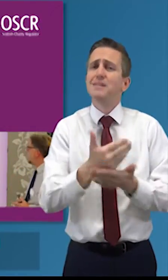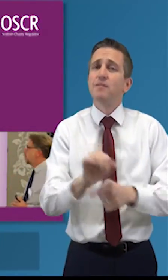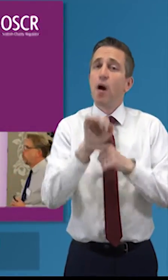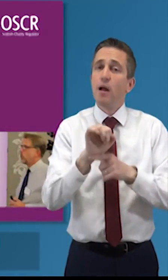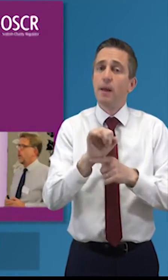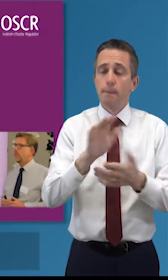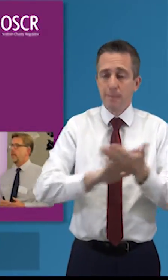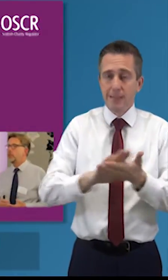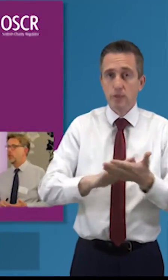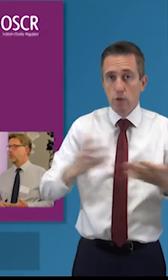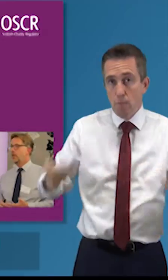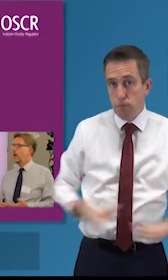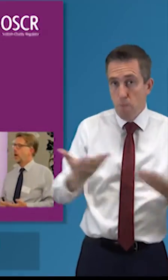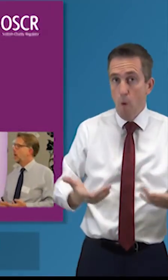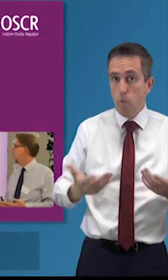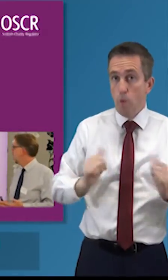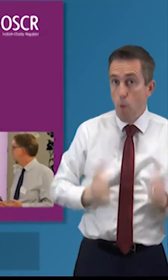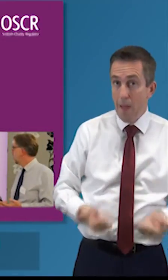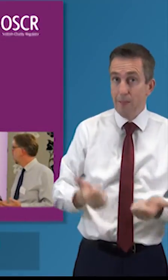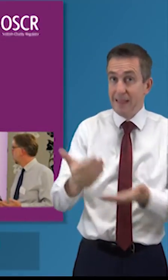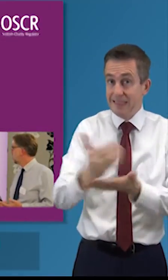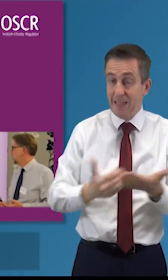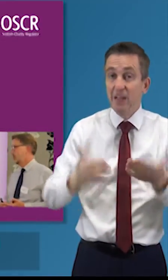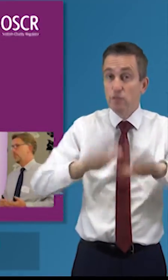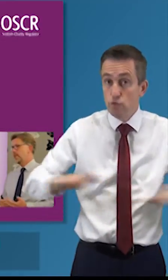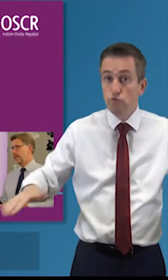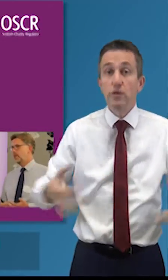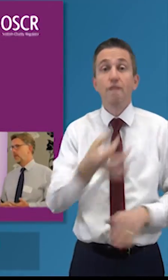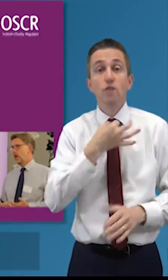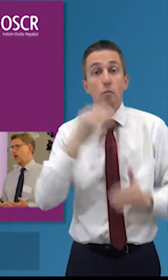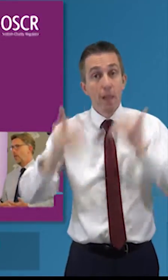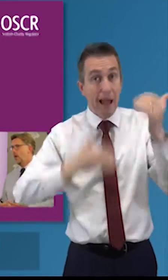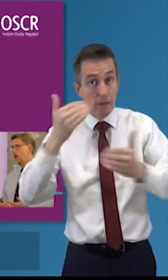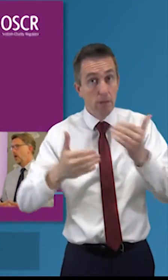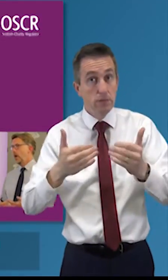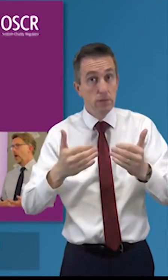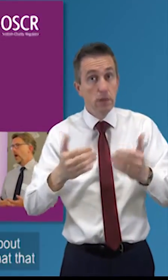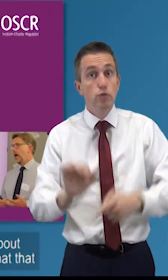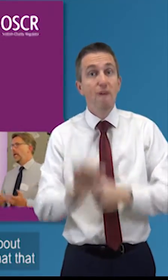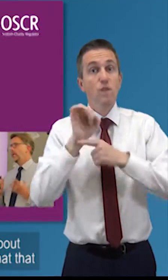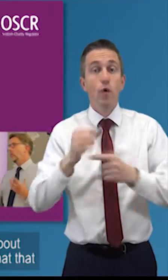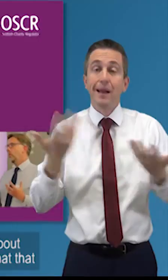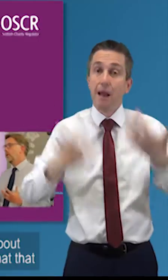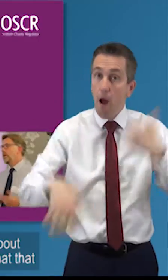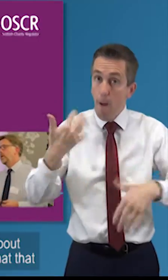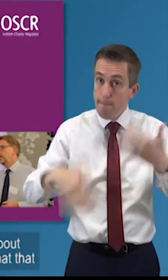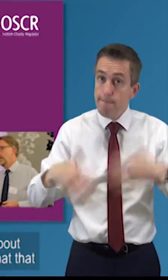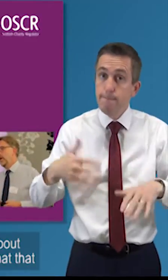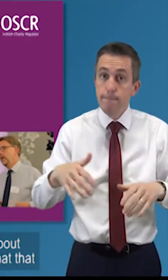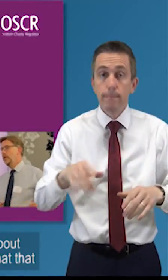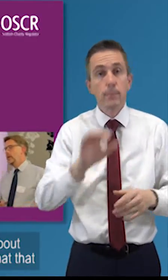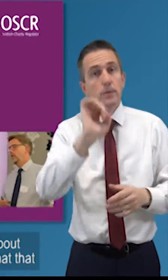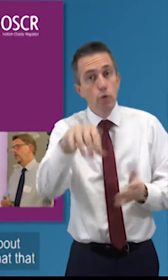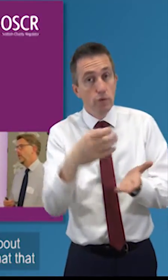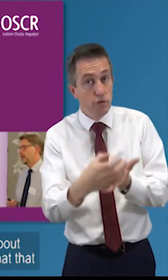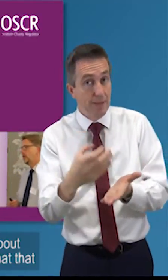takes to promote the welfare of children and vulnerable adults to protect them from harm i think that one of the key things